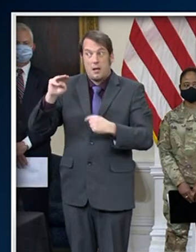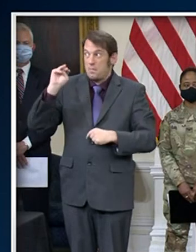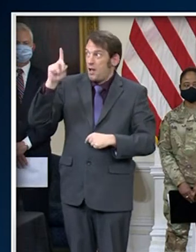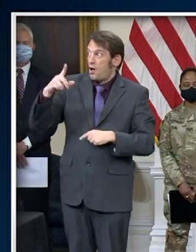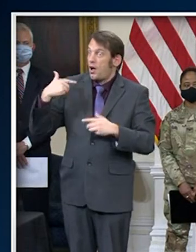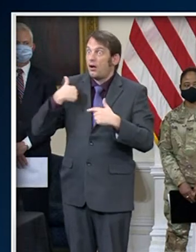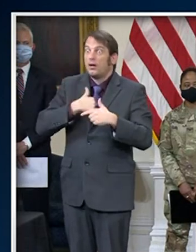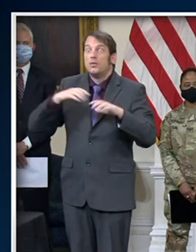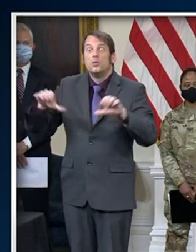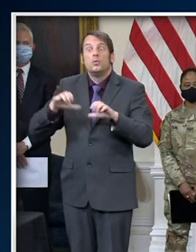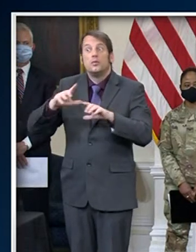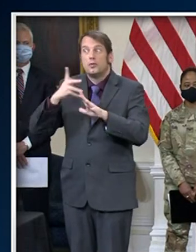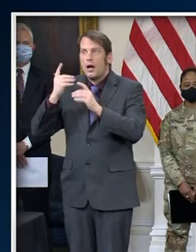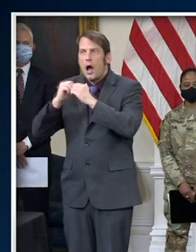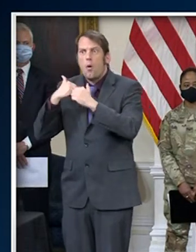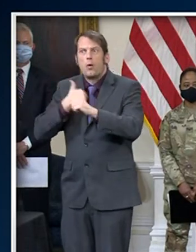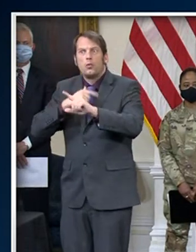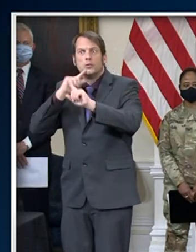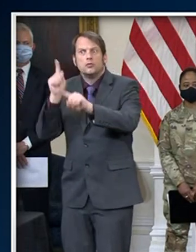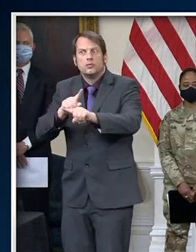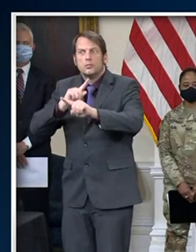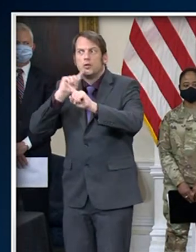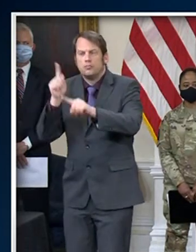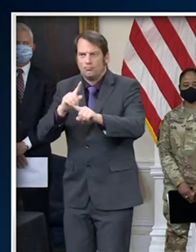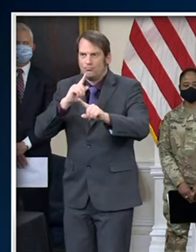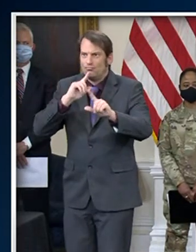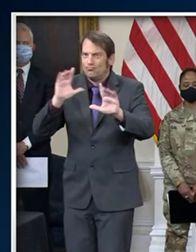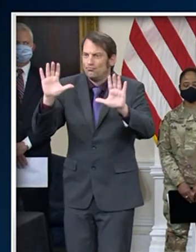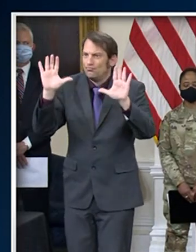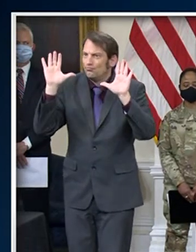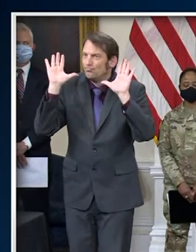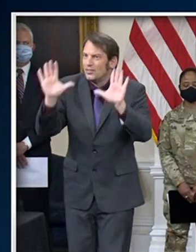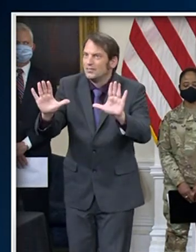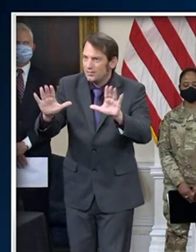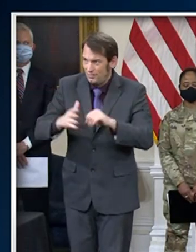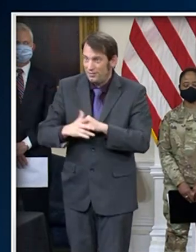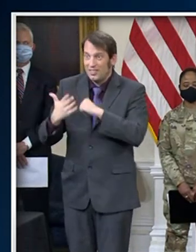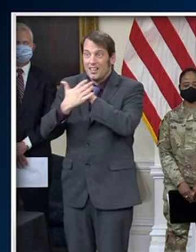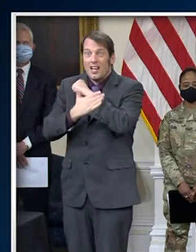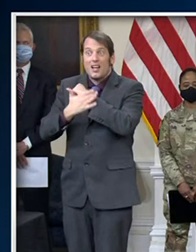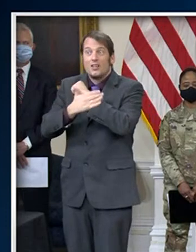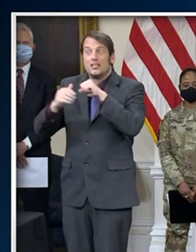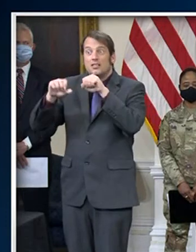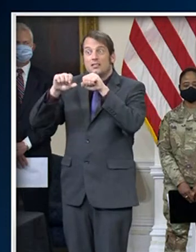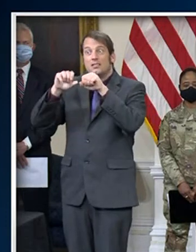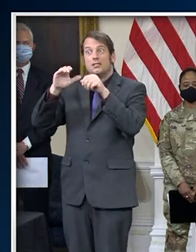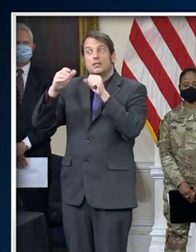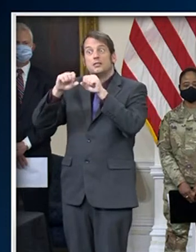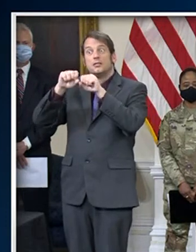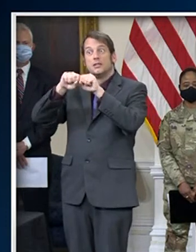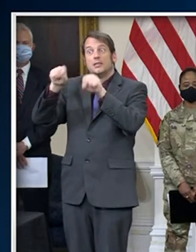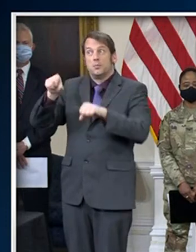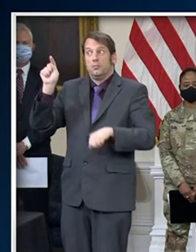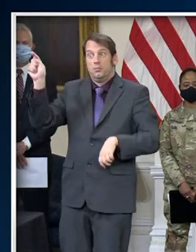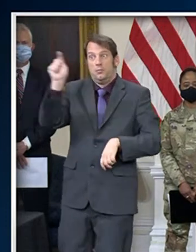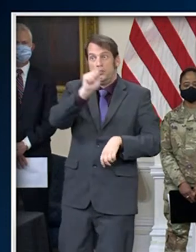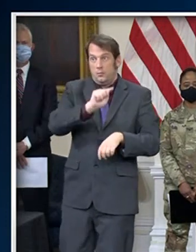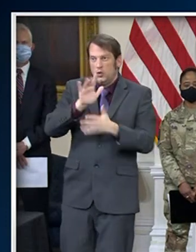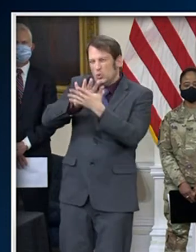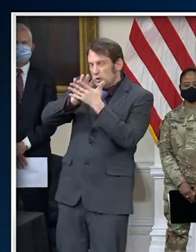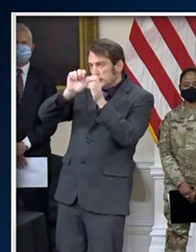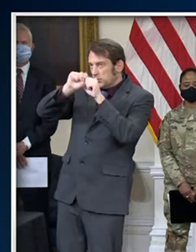of today, 22 of our 24 county school systems have already begun in-person